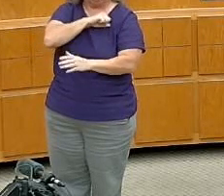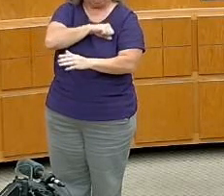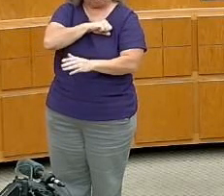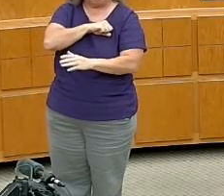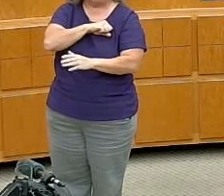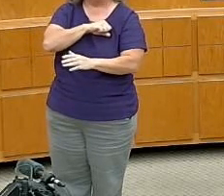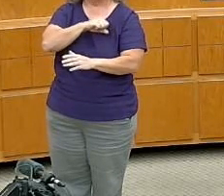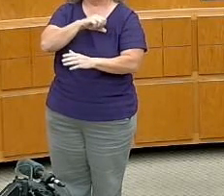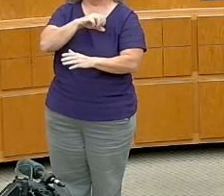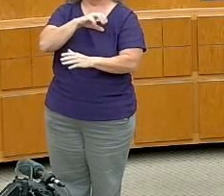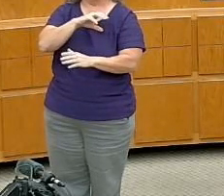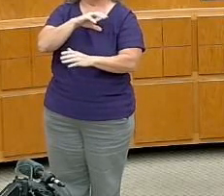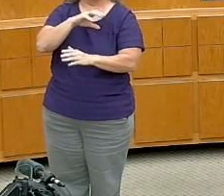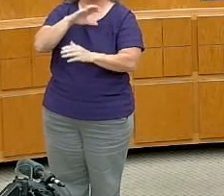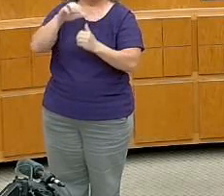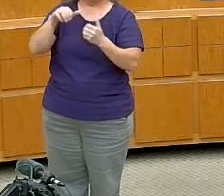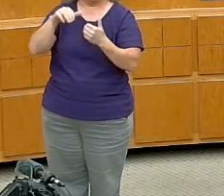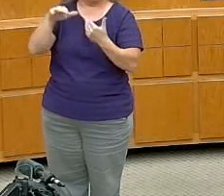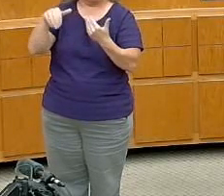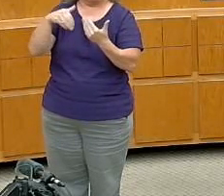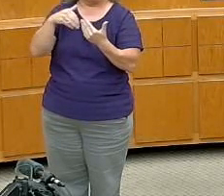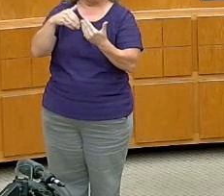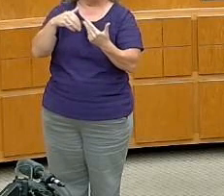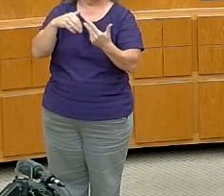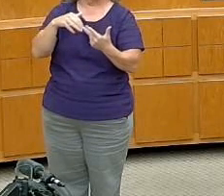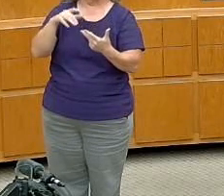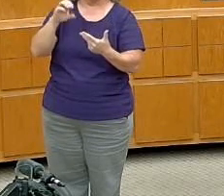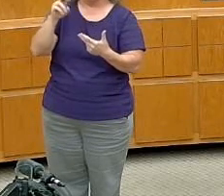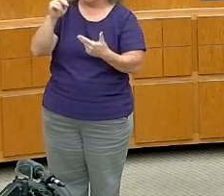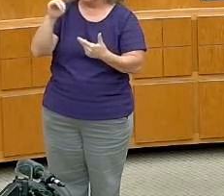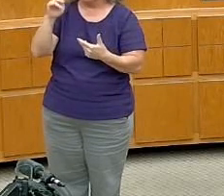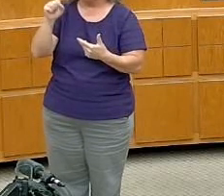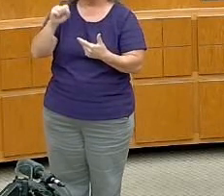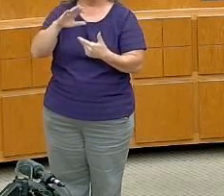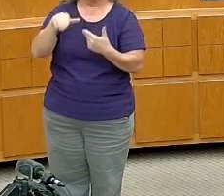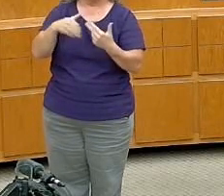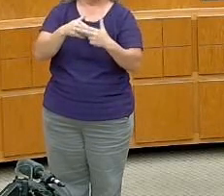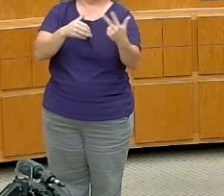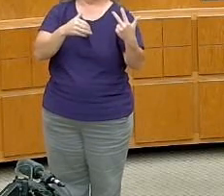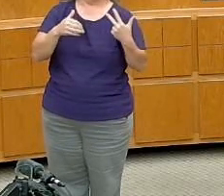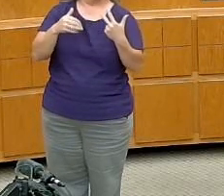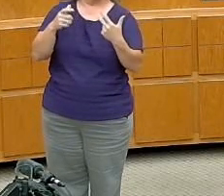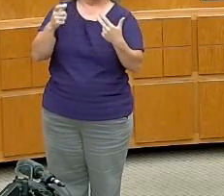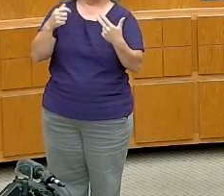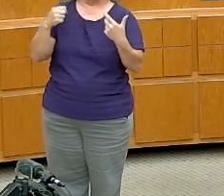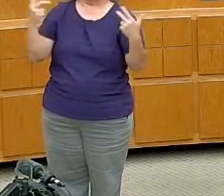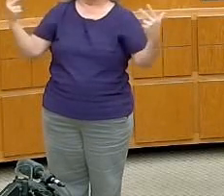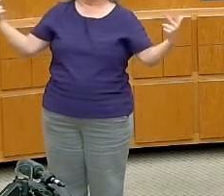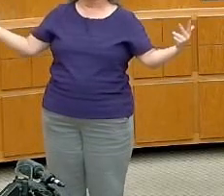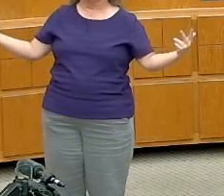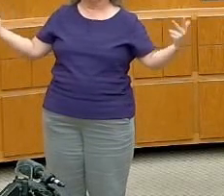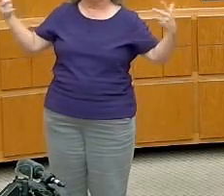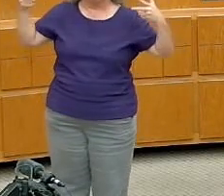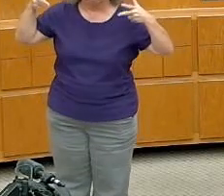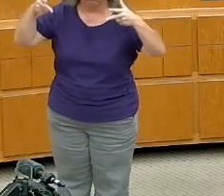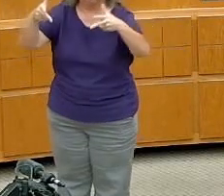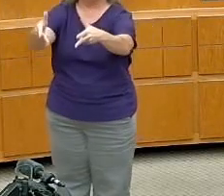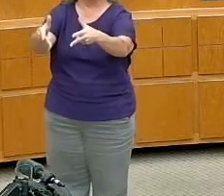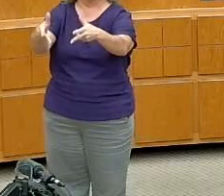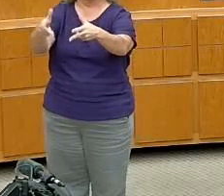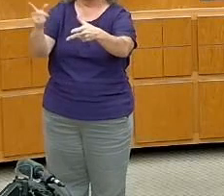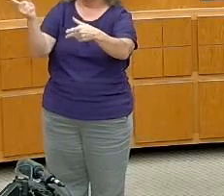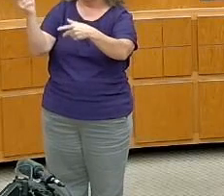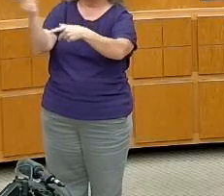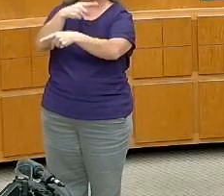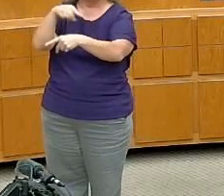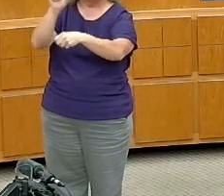and constable's office, and all three law enforcement agencies who have been working relentlessly